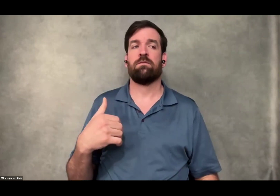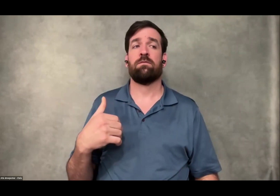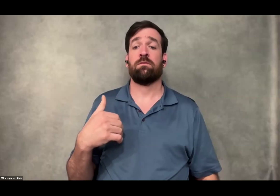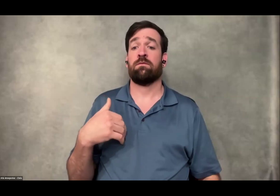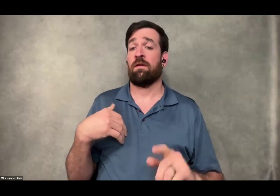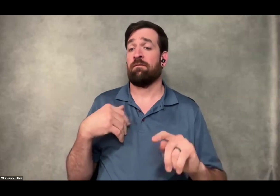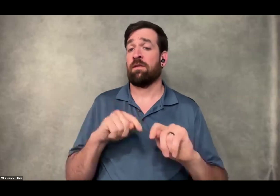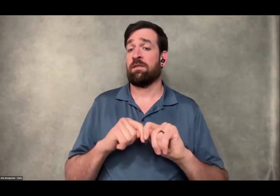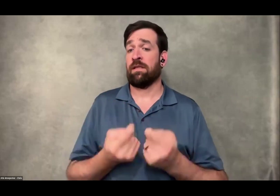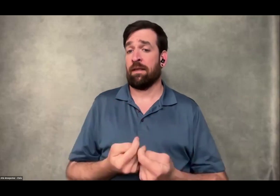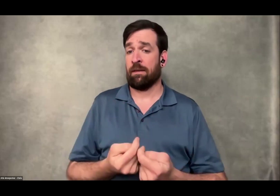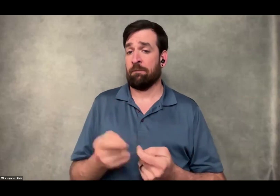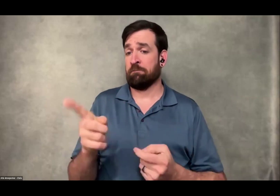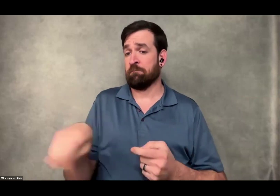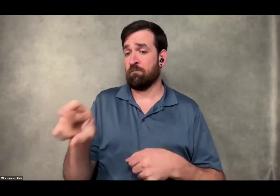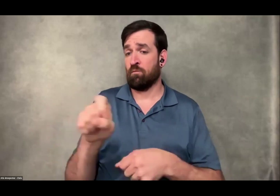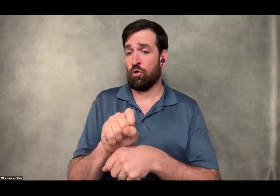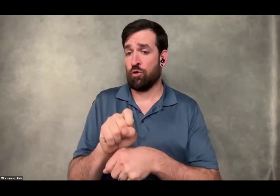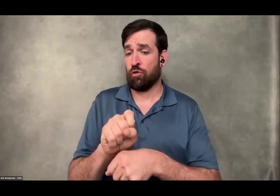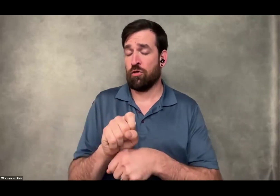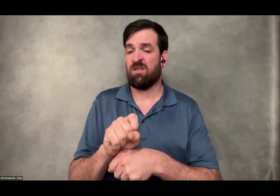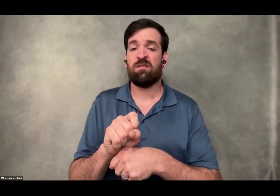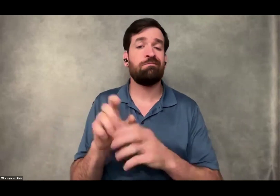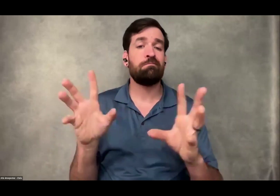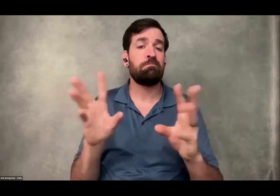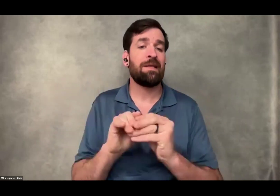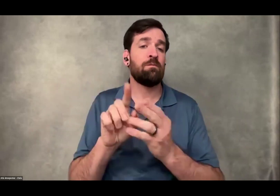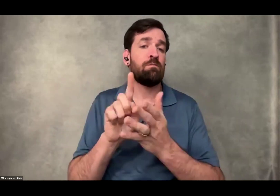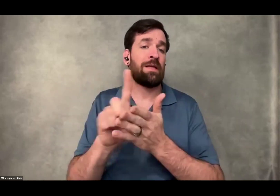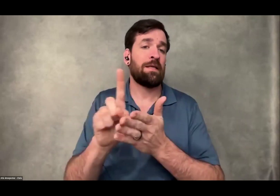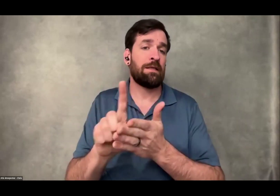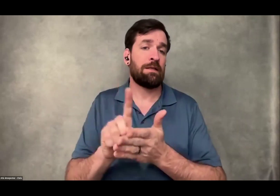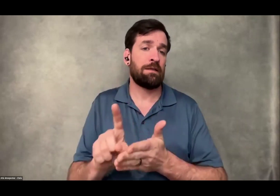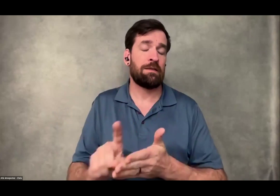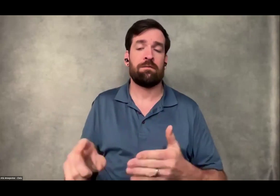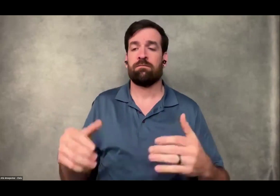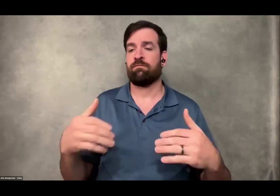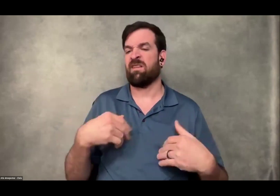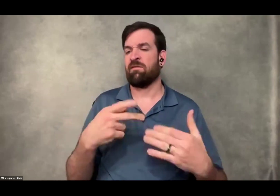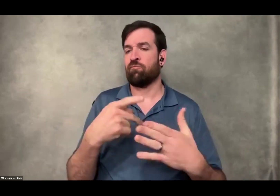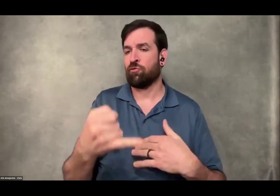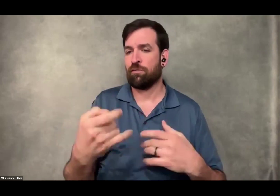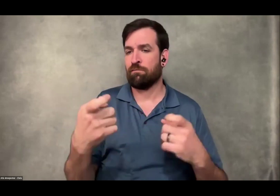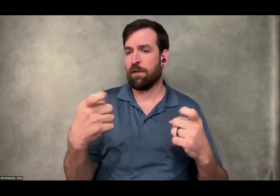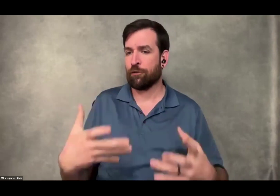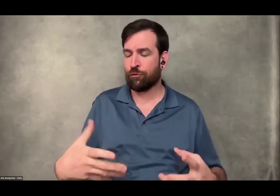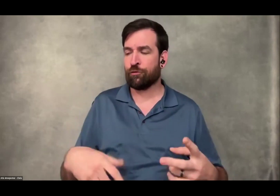team at work who meets on a weekly basis. There's a project manager,